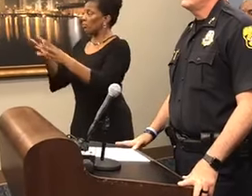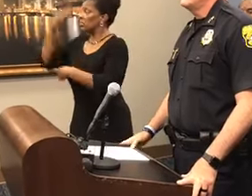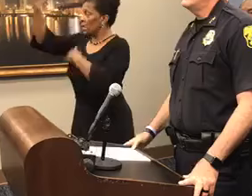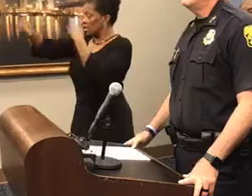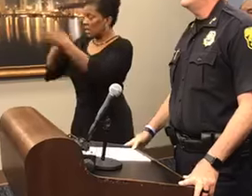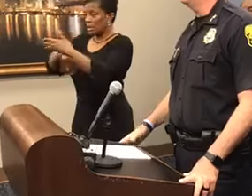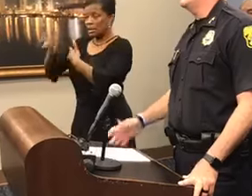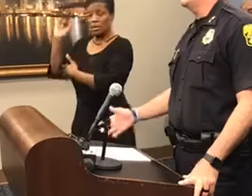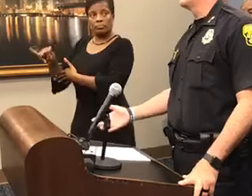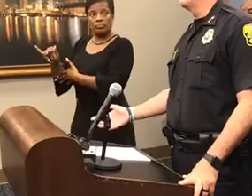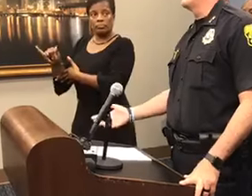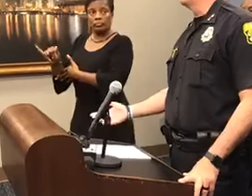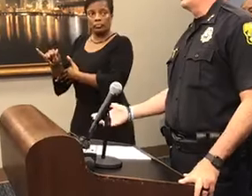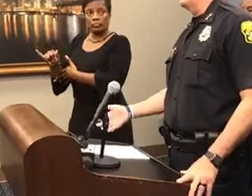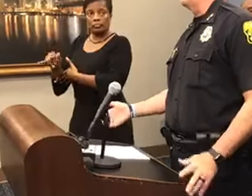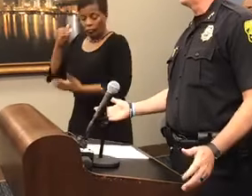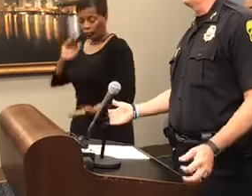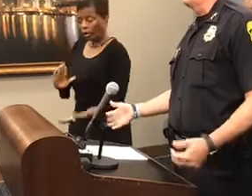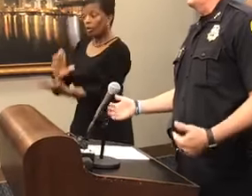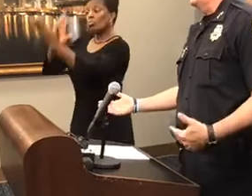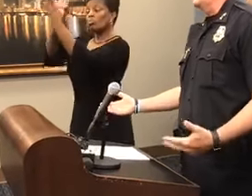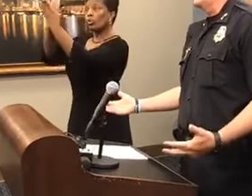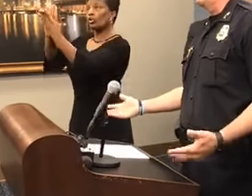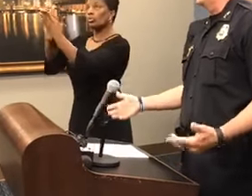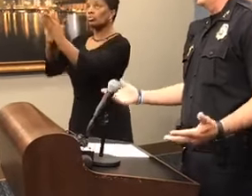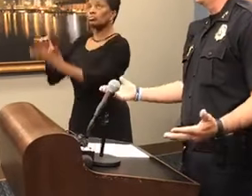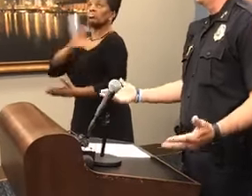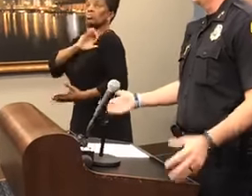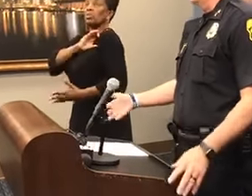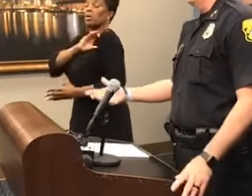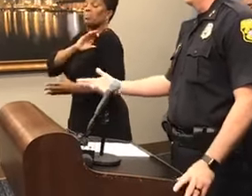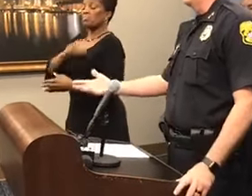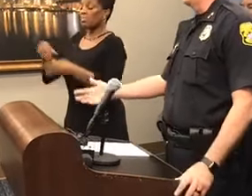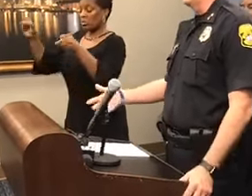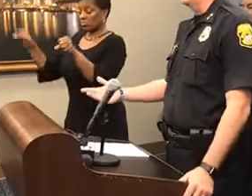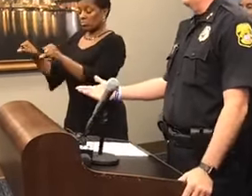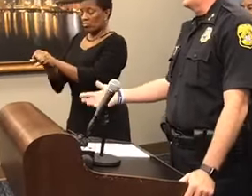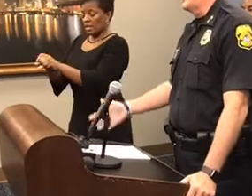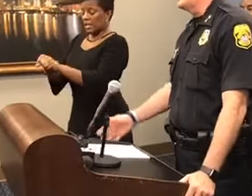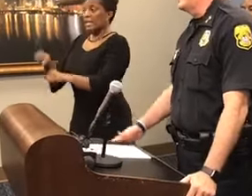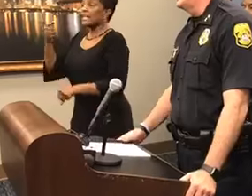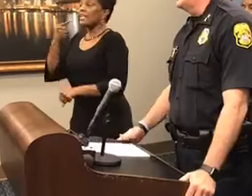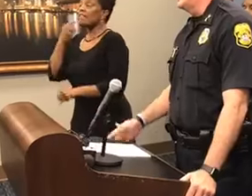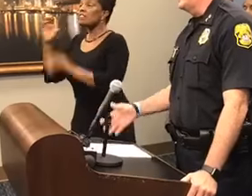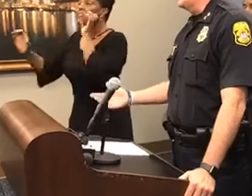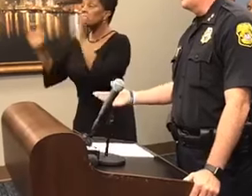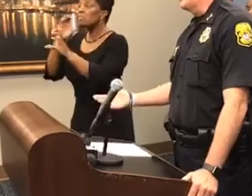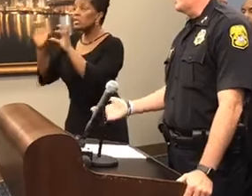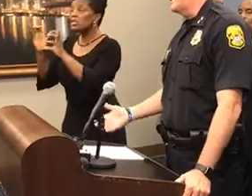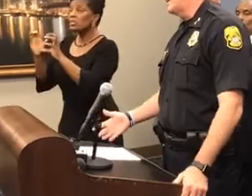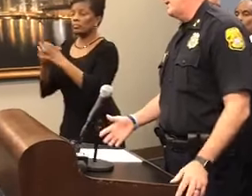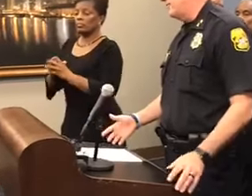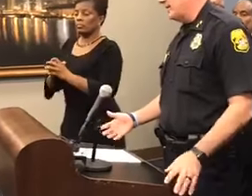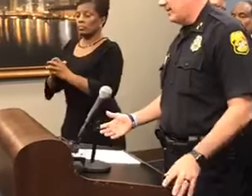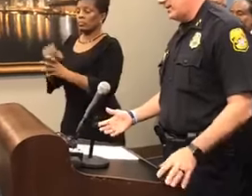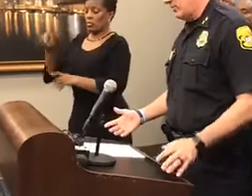that? They actually approached an officer on foot and had a conversation. So it was that conversation, and then as far